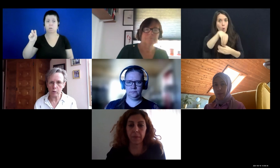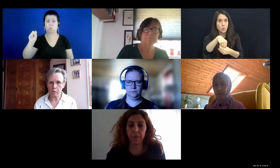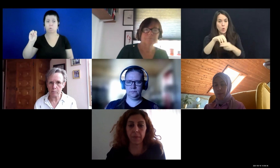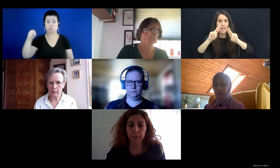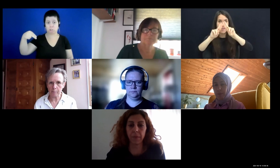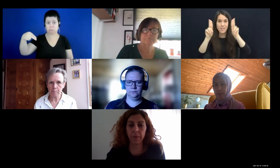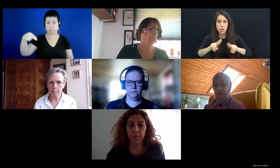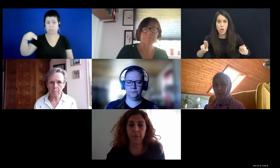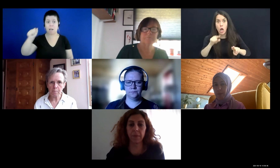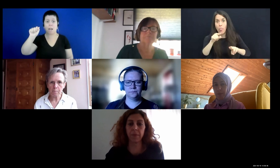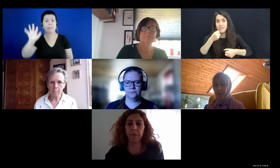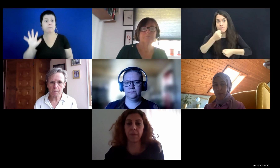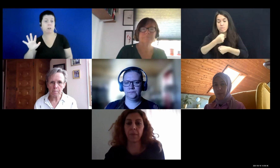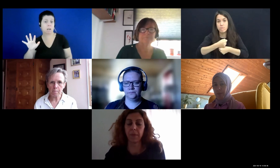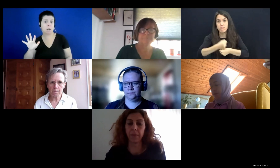and work from there.